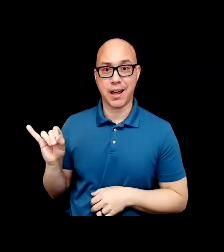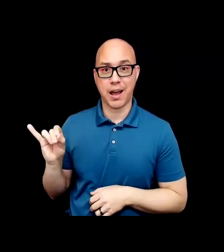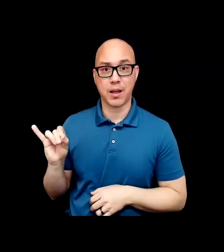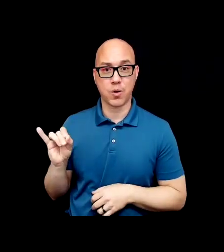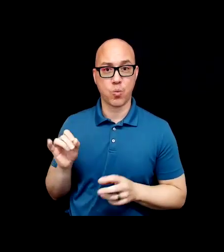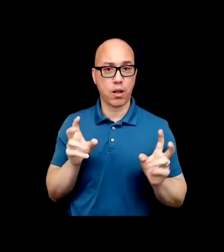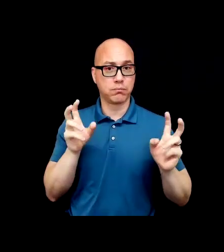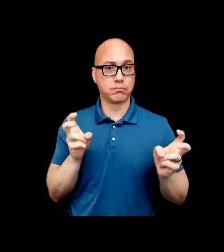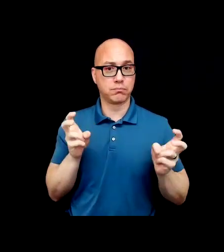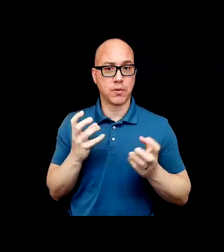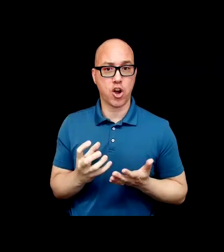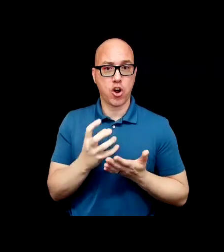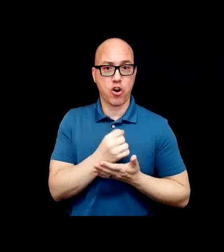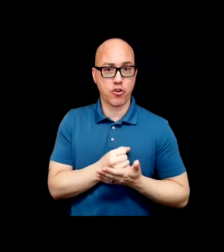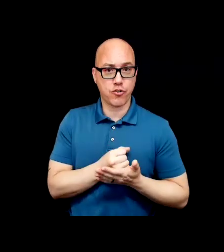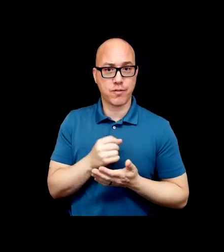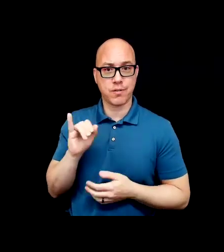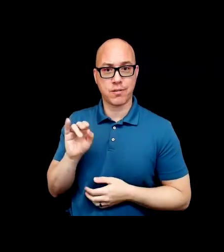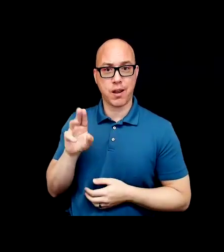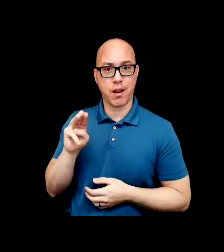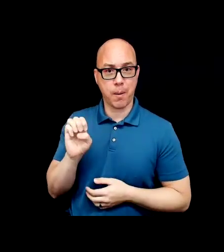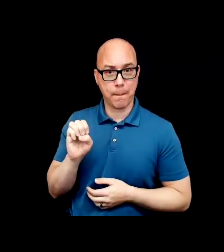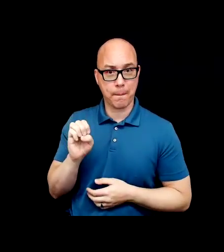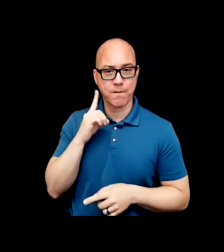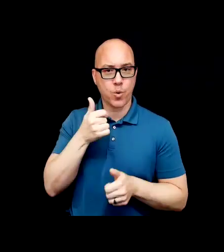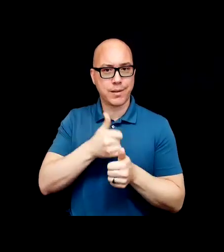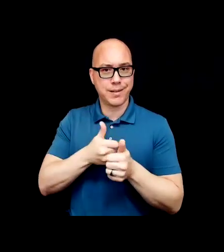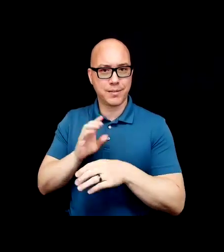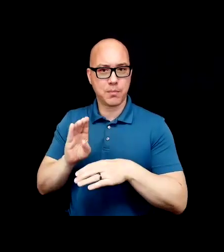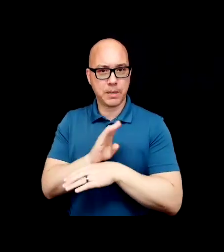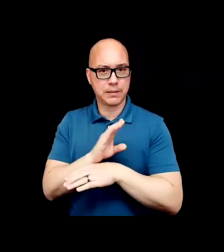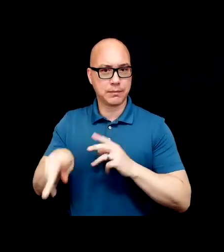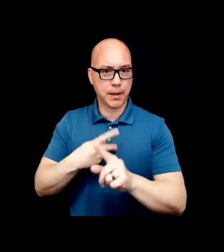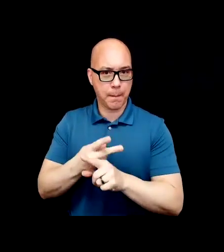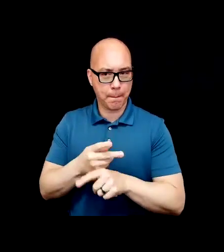to be with each of those business structures.